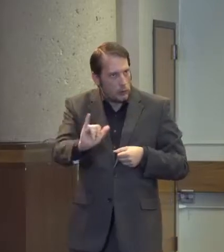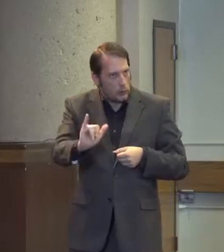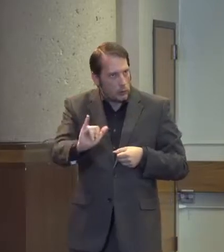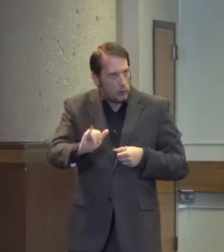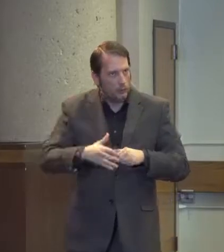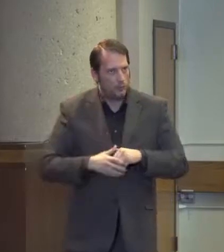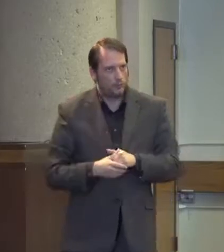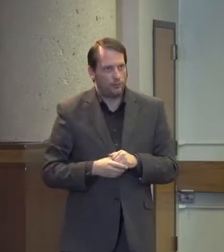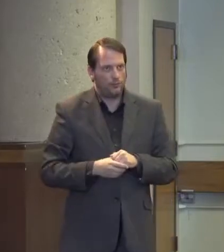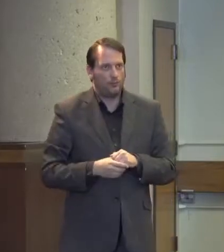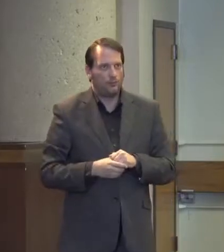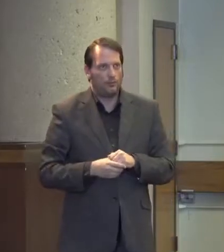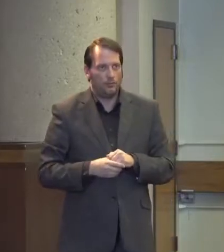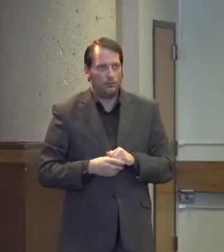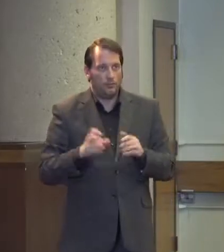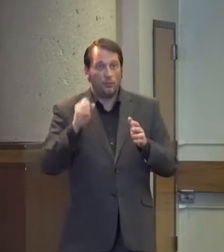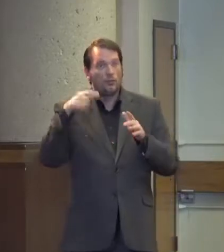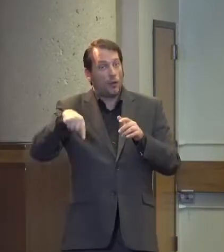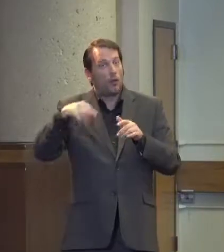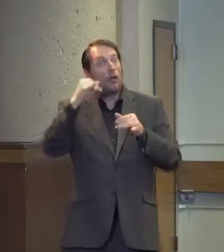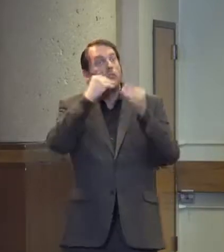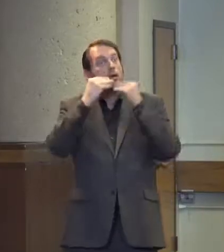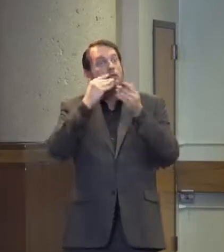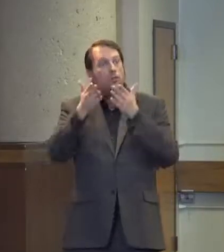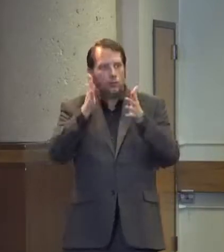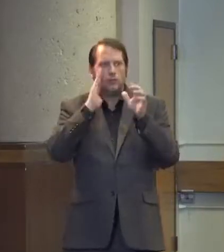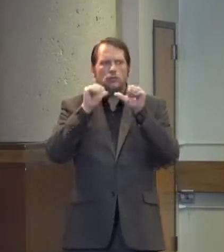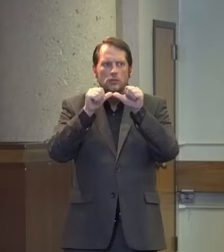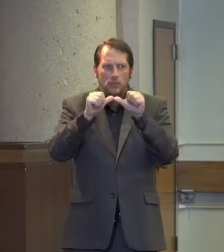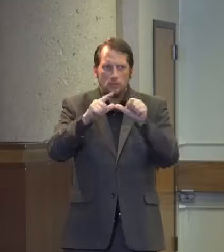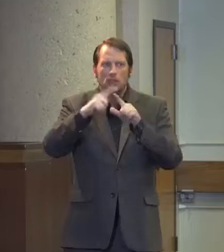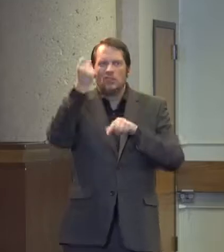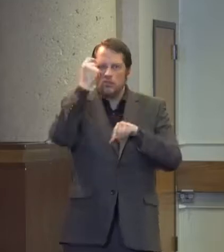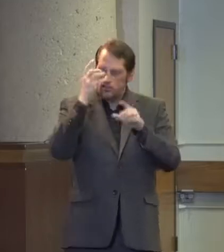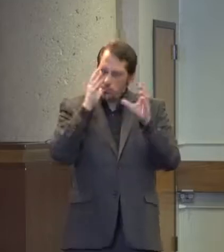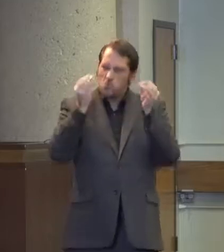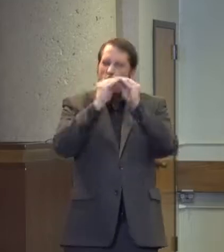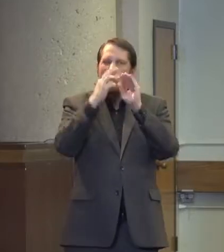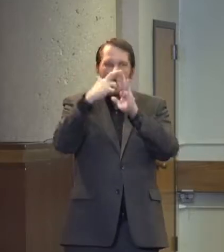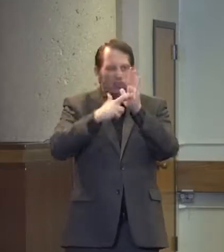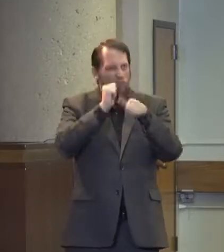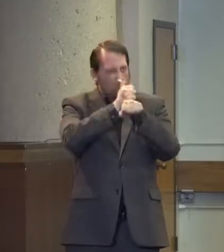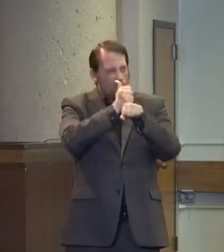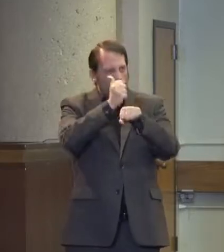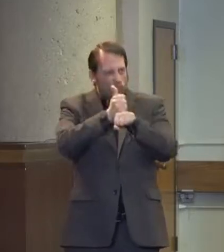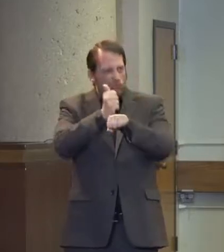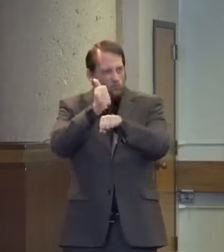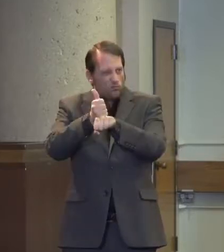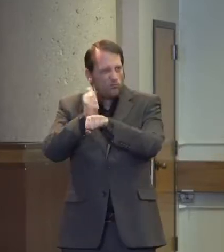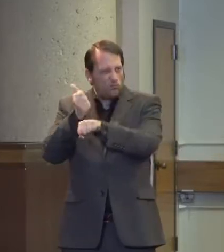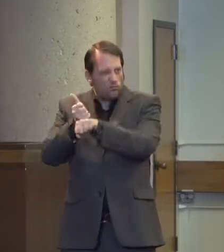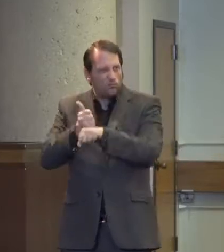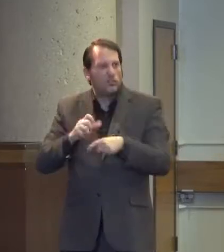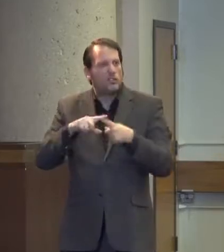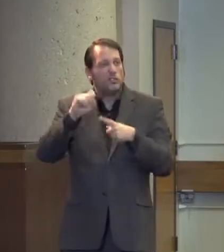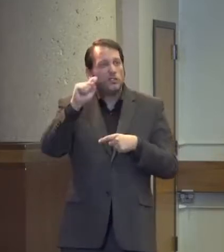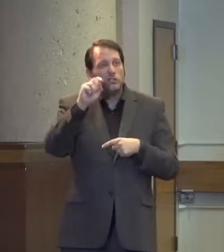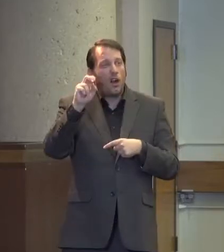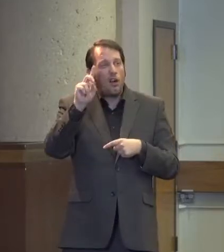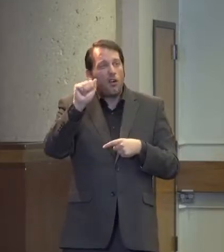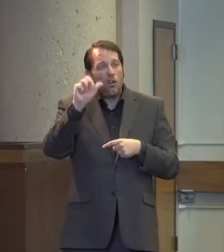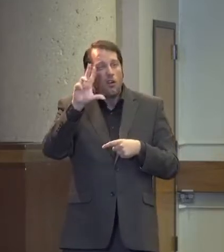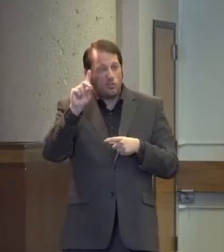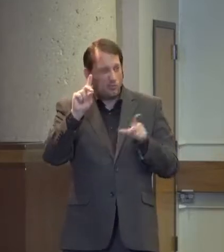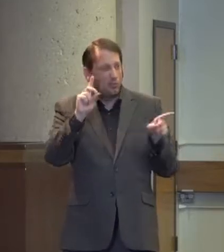continue the meal service. We put in more protocols. And as I said, Dr. Stoddard and Dr. Gales have been tremendous partners with us